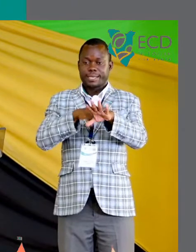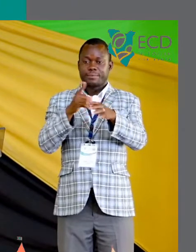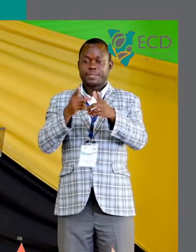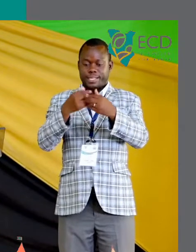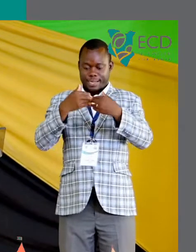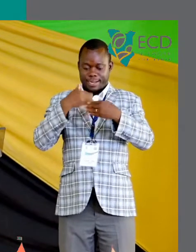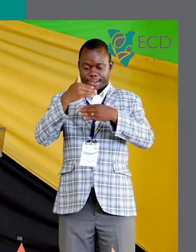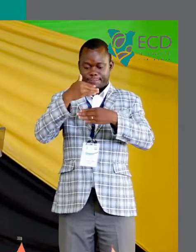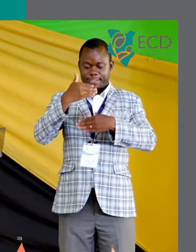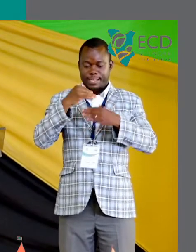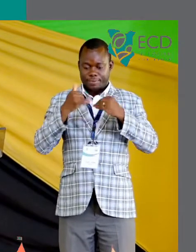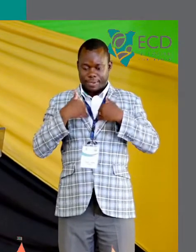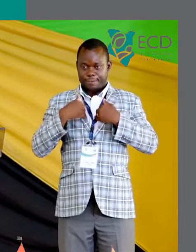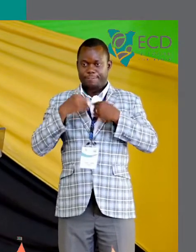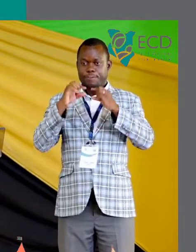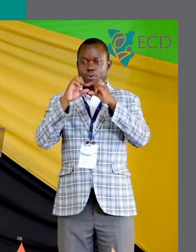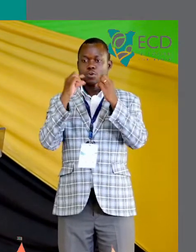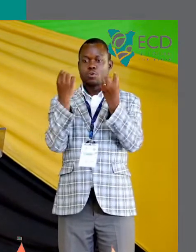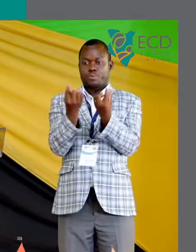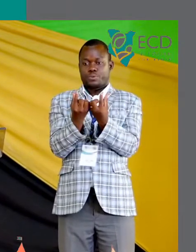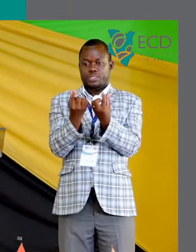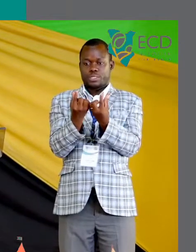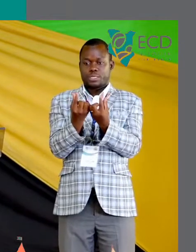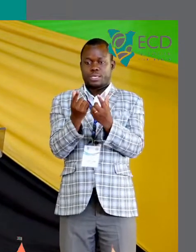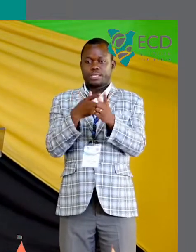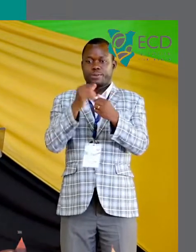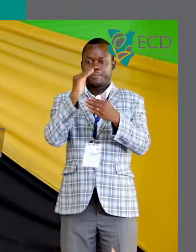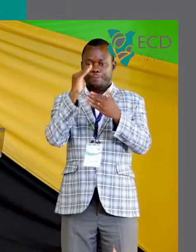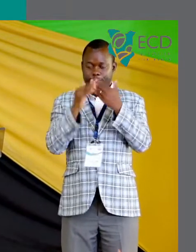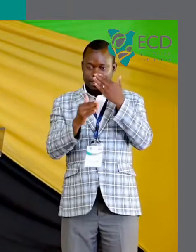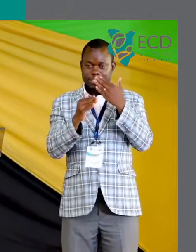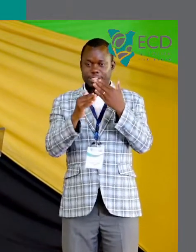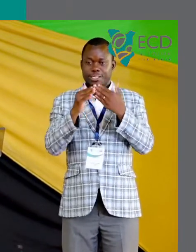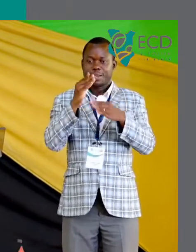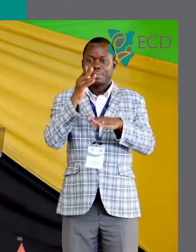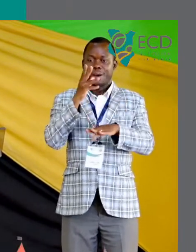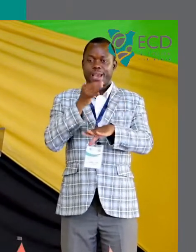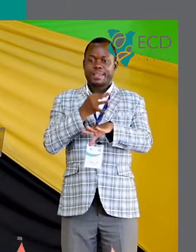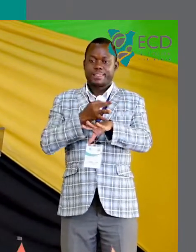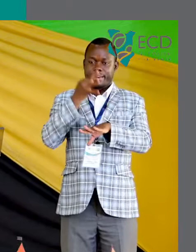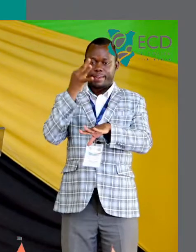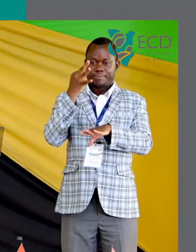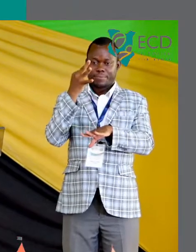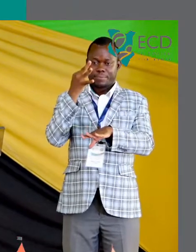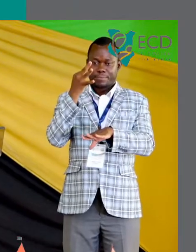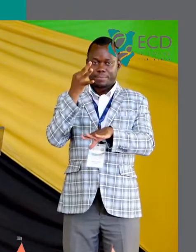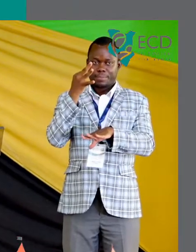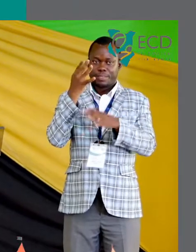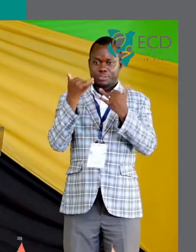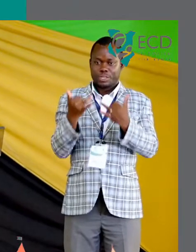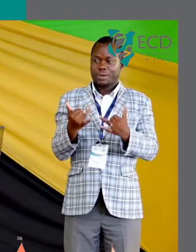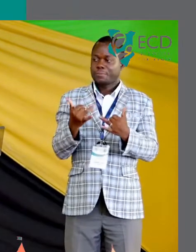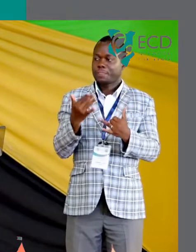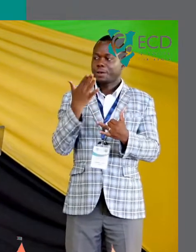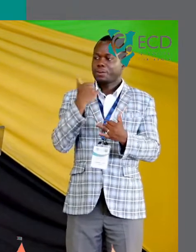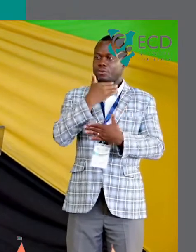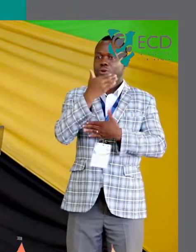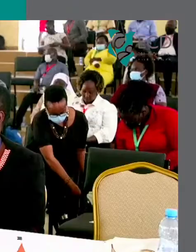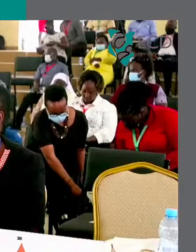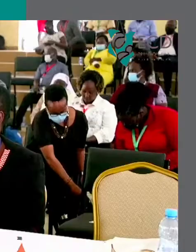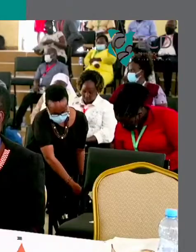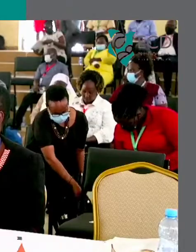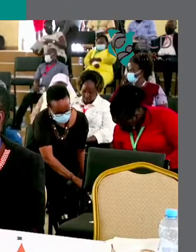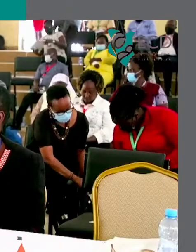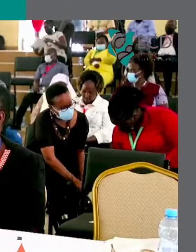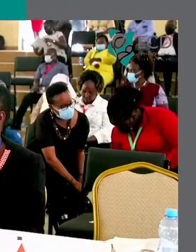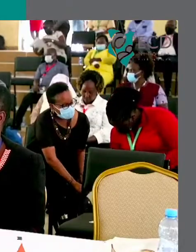breakout session will begin, and we will end the day by 3:30, as is promised in the program. So I would like to request that we stand, get